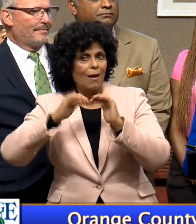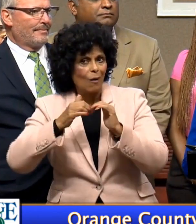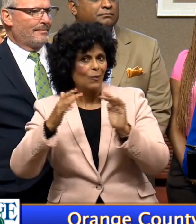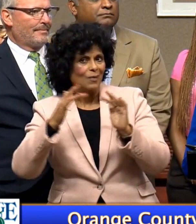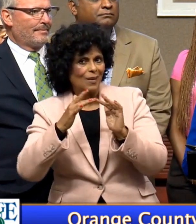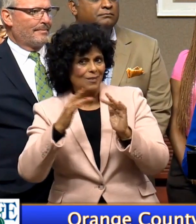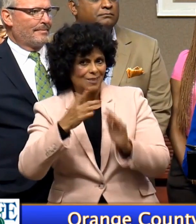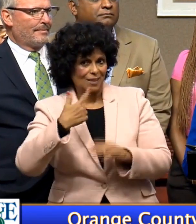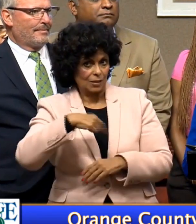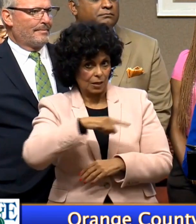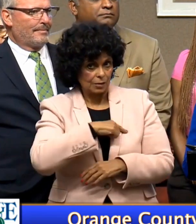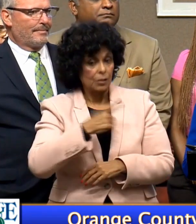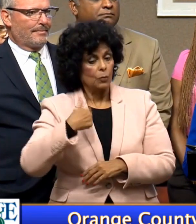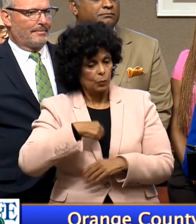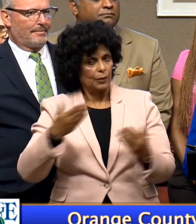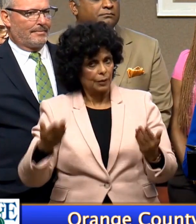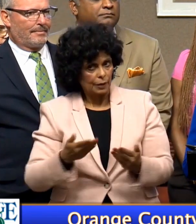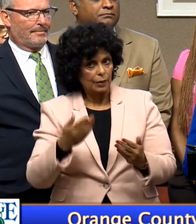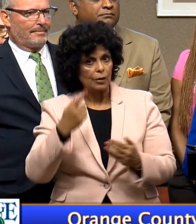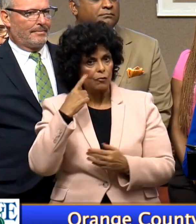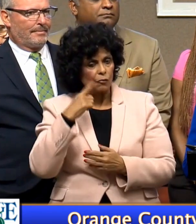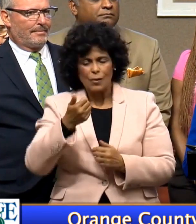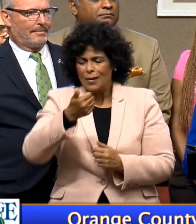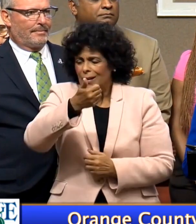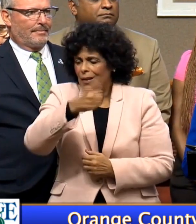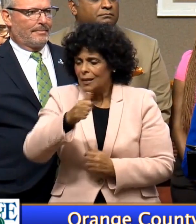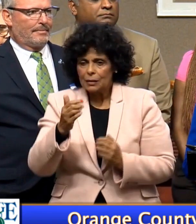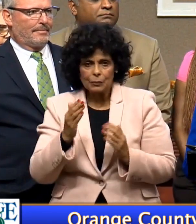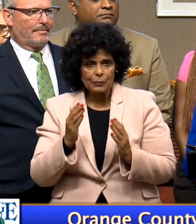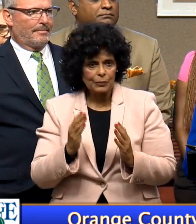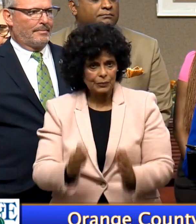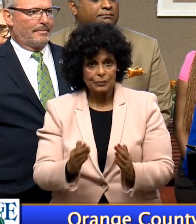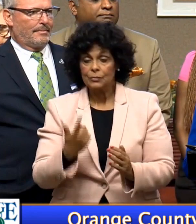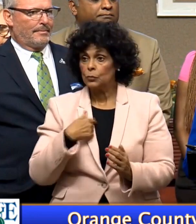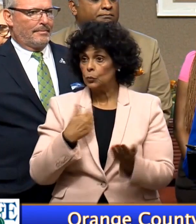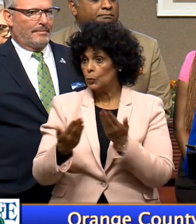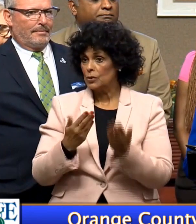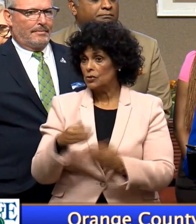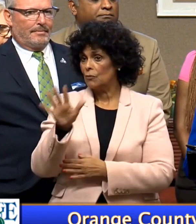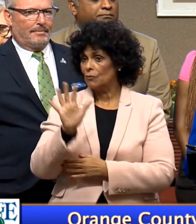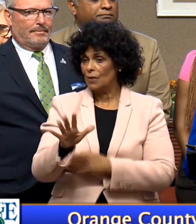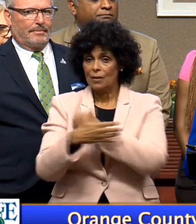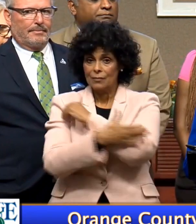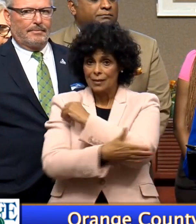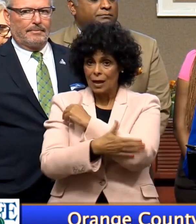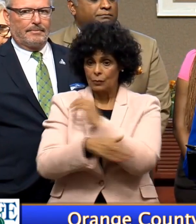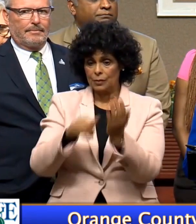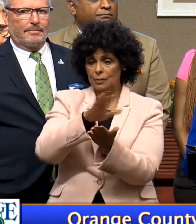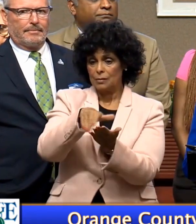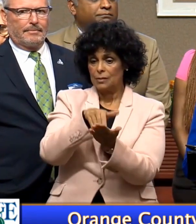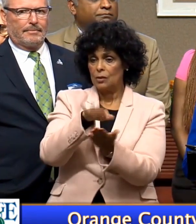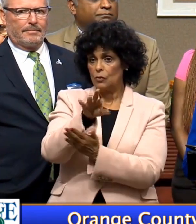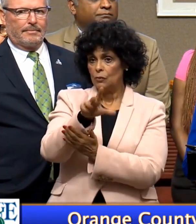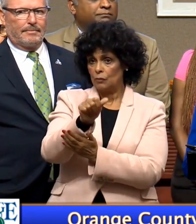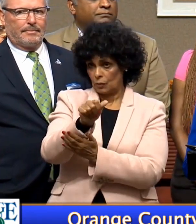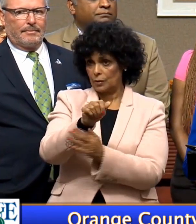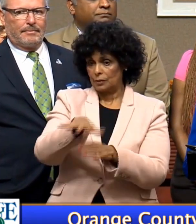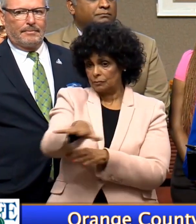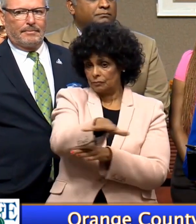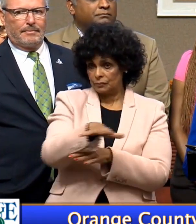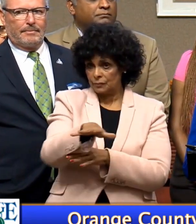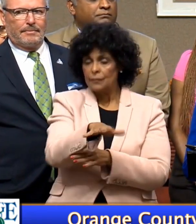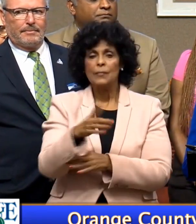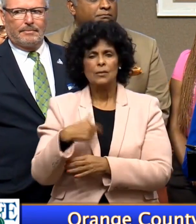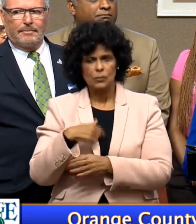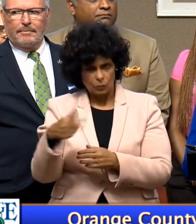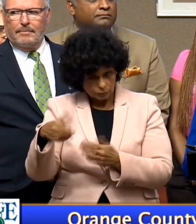us. But we're there for them. We're there for anybody, and we serve the 5-county Central Florida area, and I would encourage you to